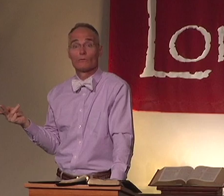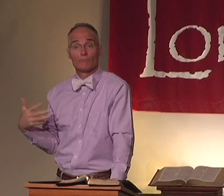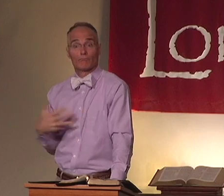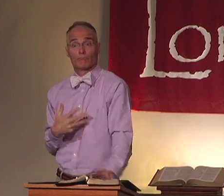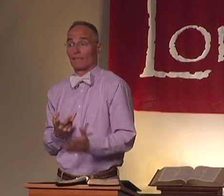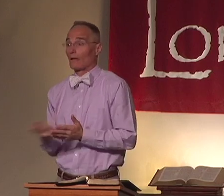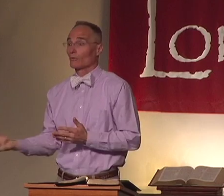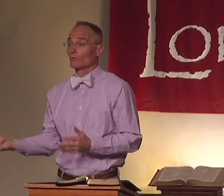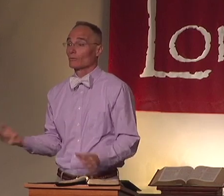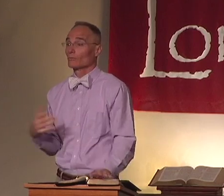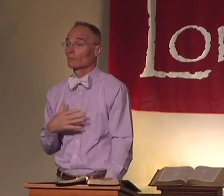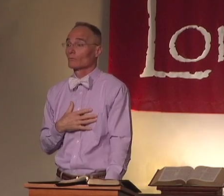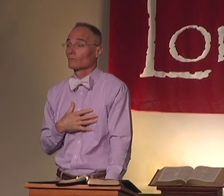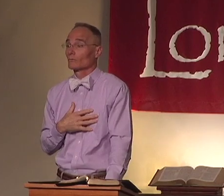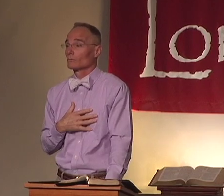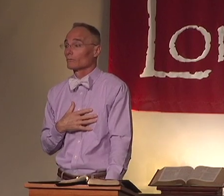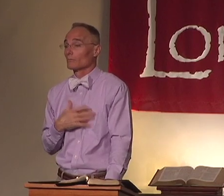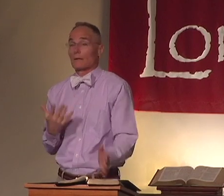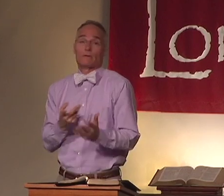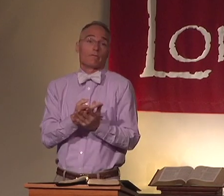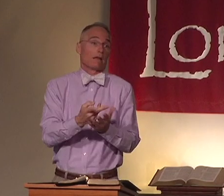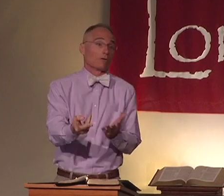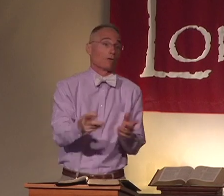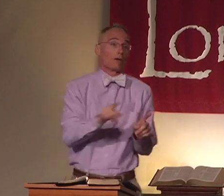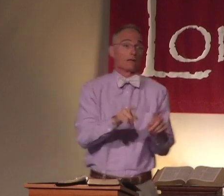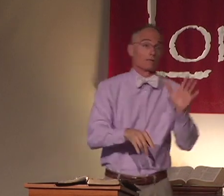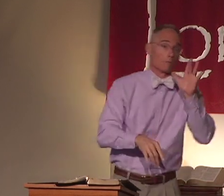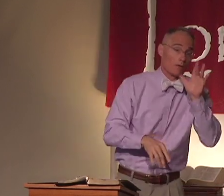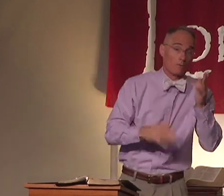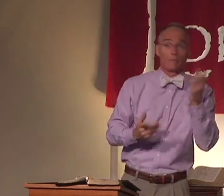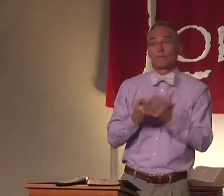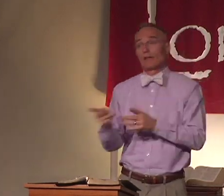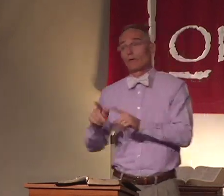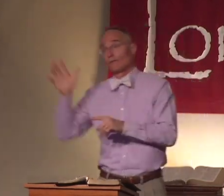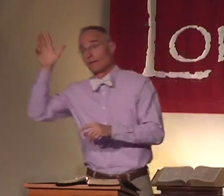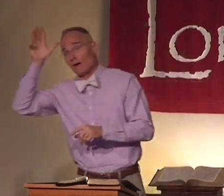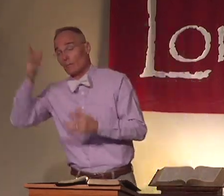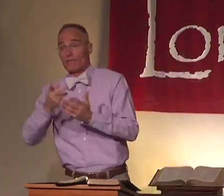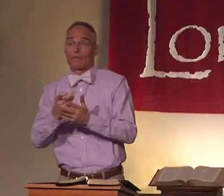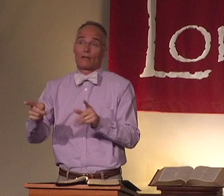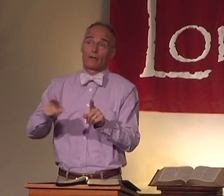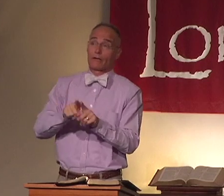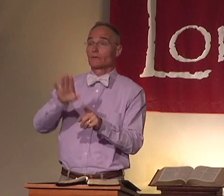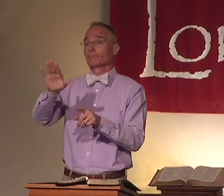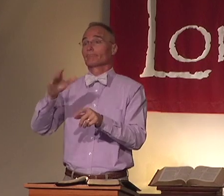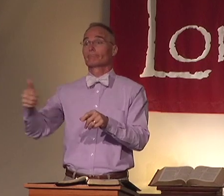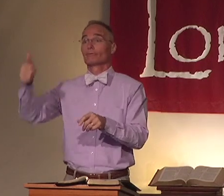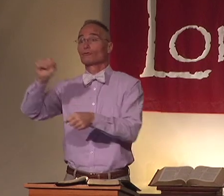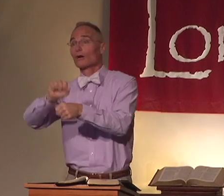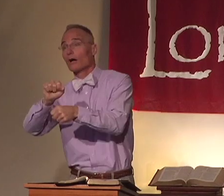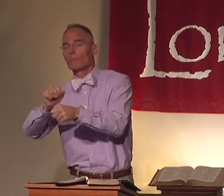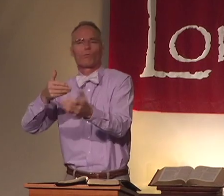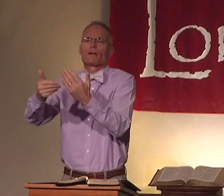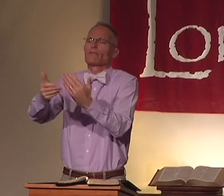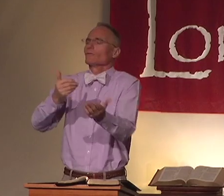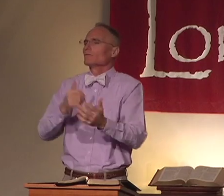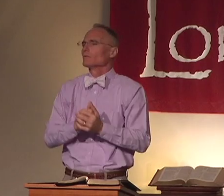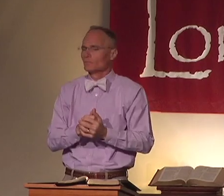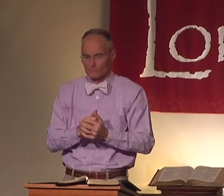Is it failure? Are you afraid of failure? Maybe failure as a mother, failure as a father, failure as